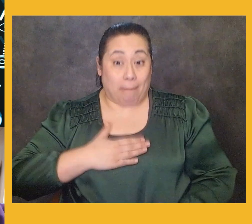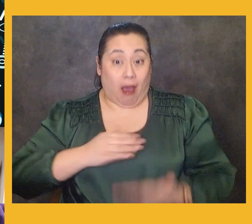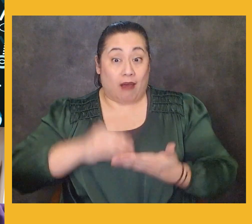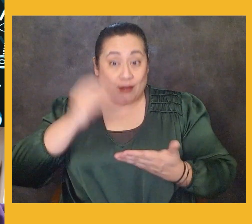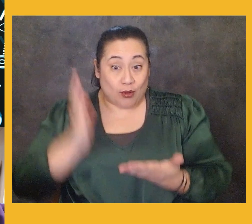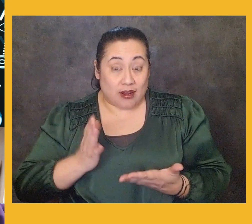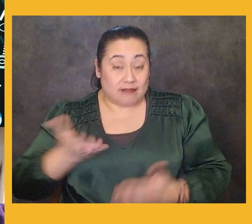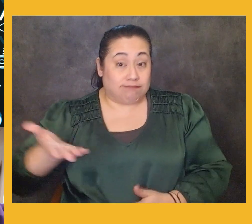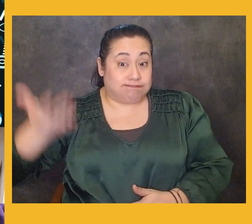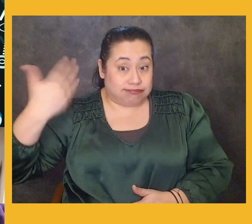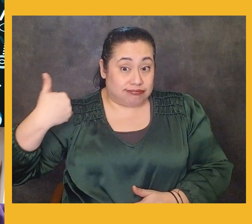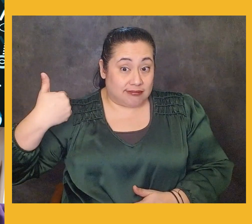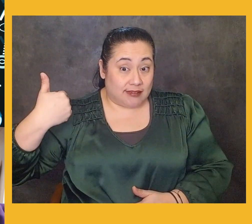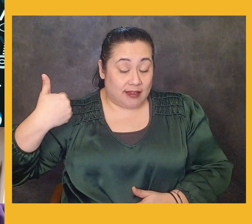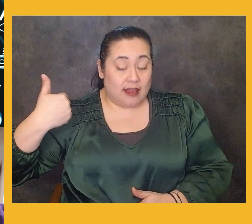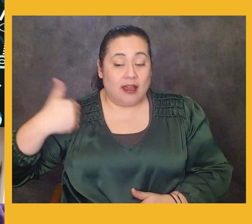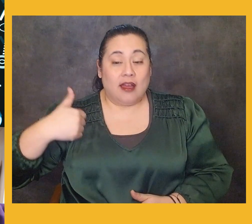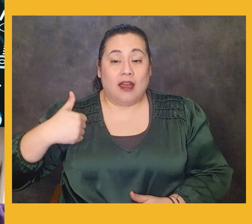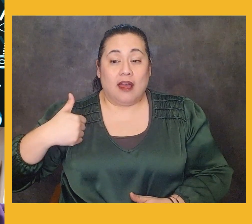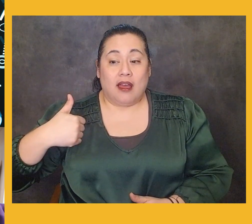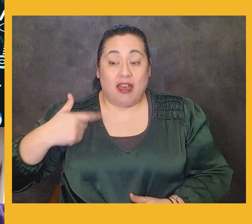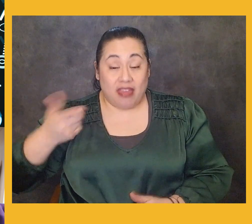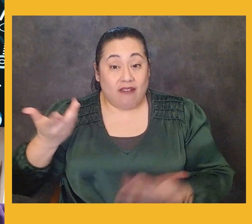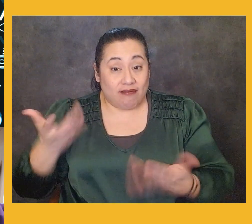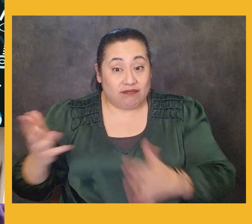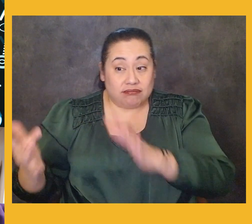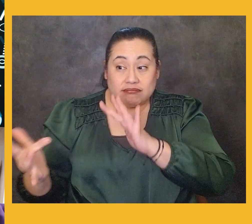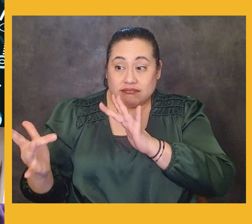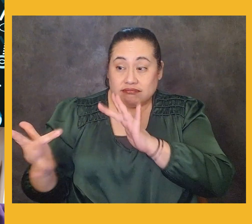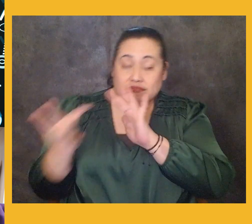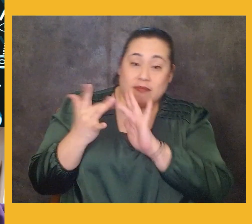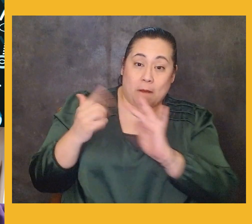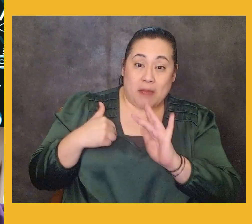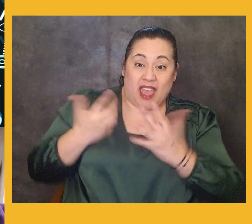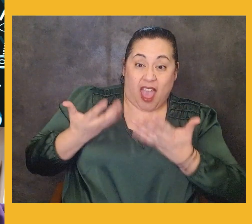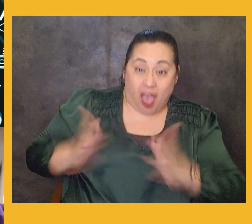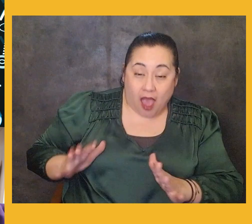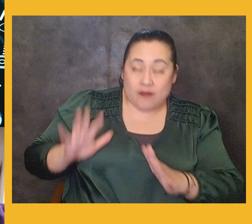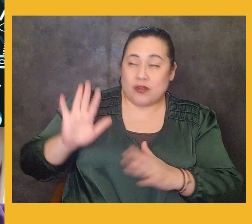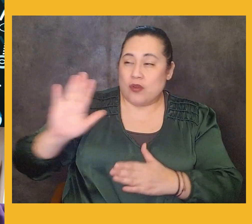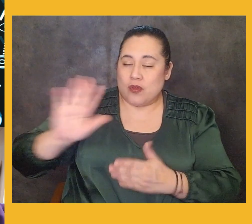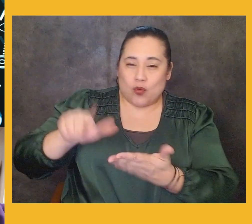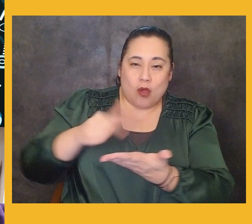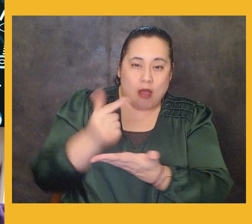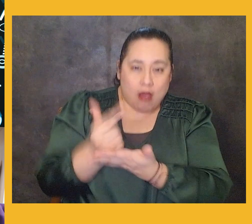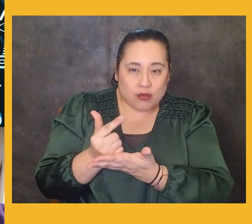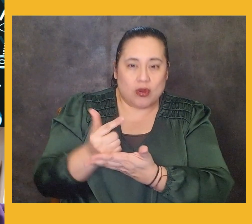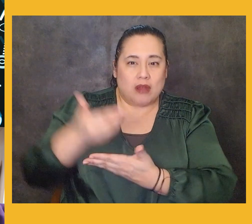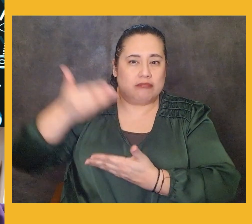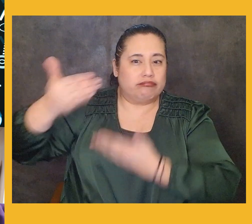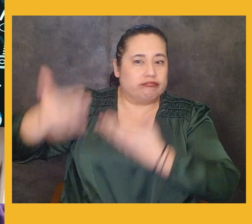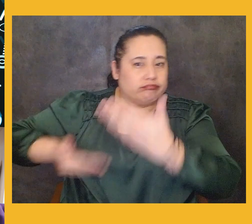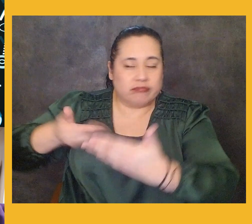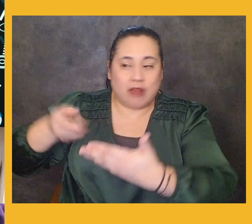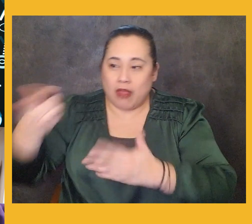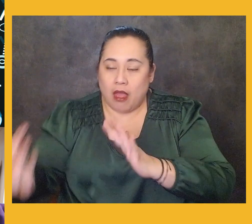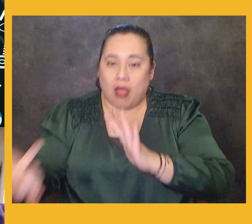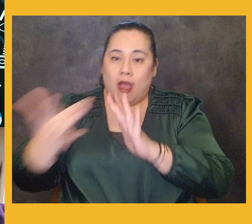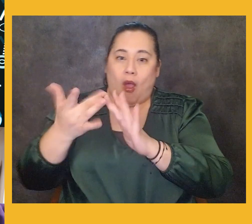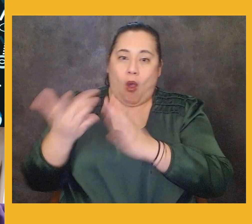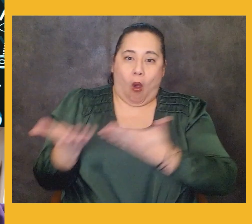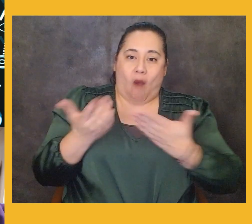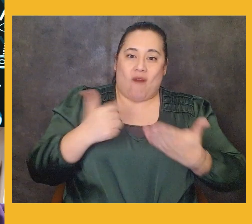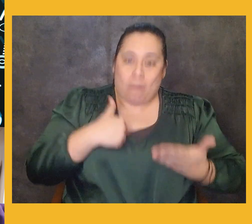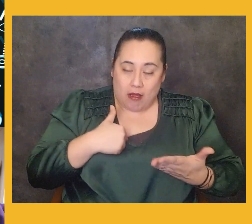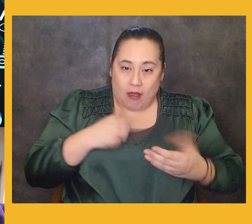agency owner. My past students, they have reached out to me after their